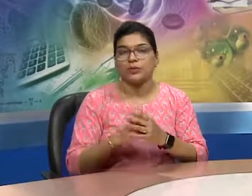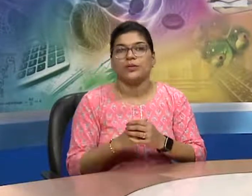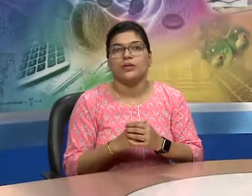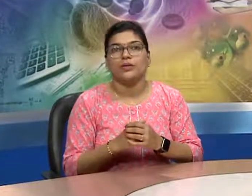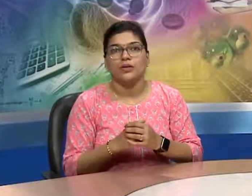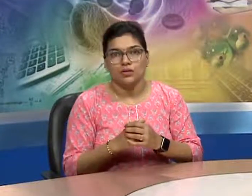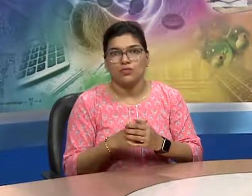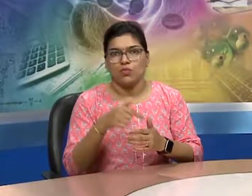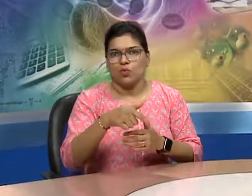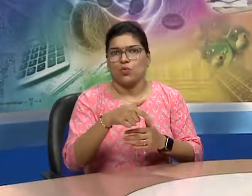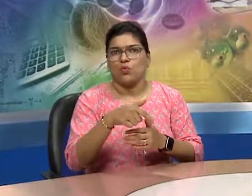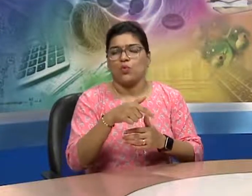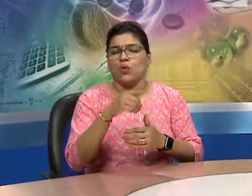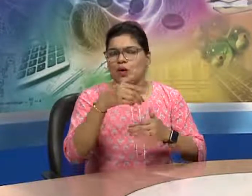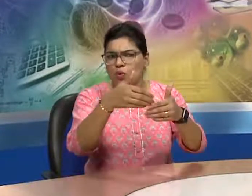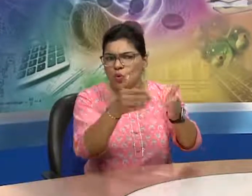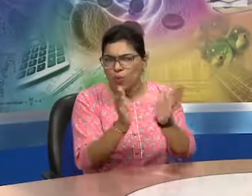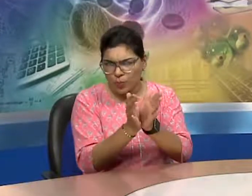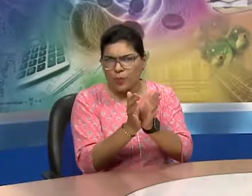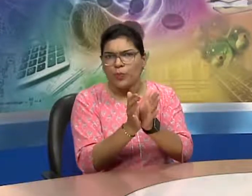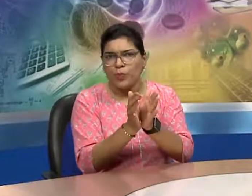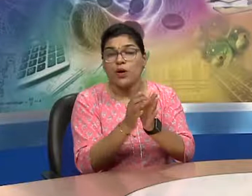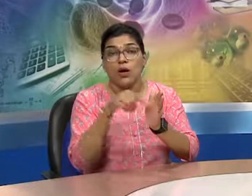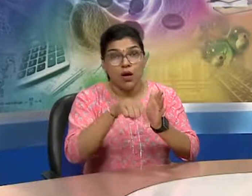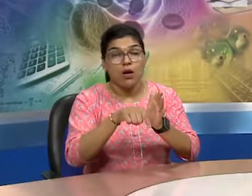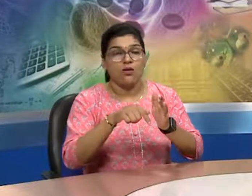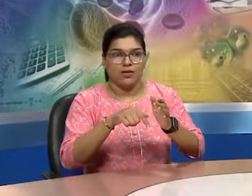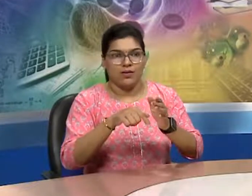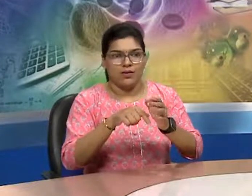The third level is community,